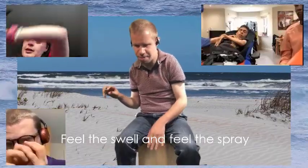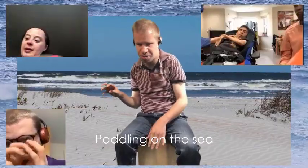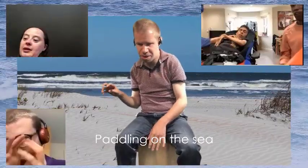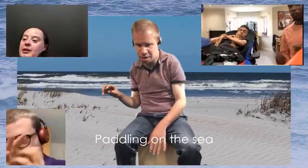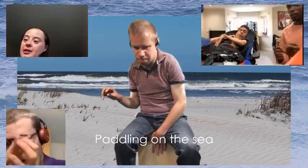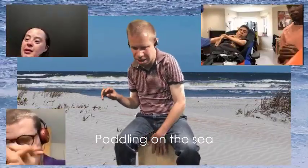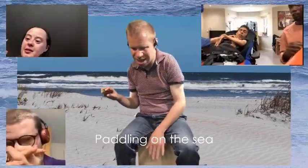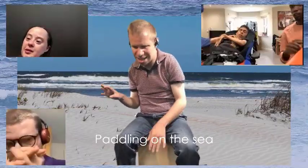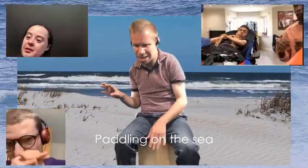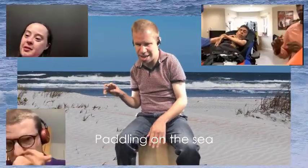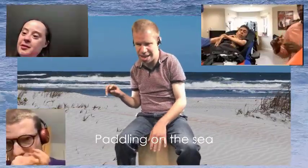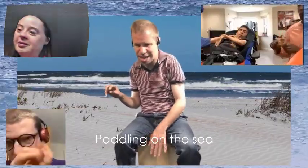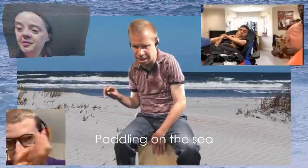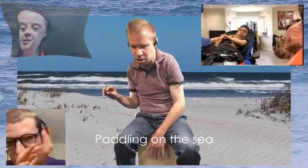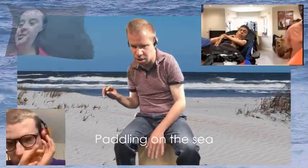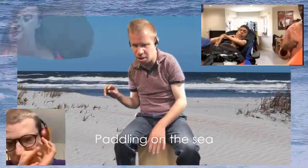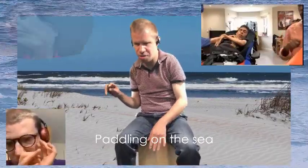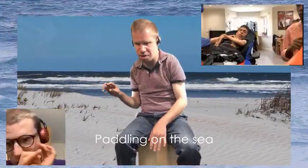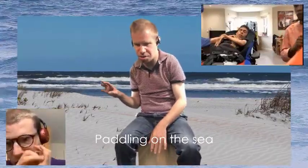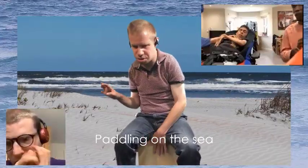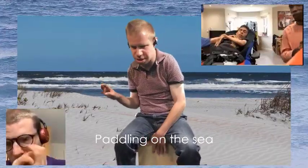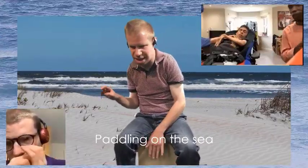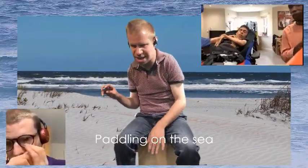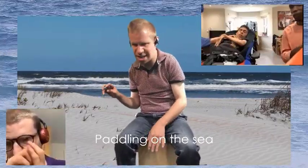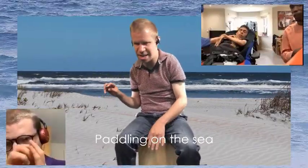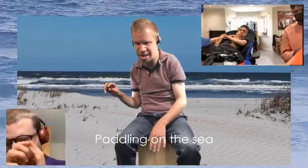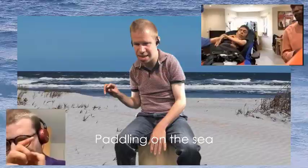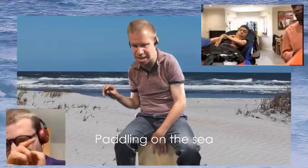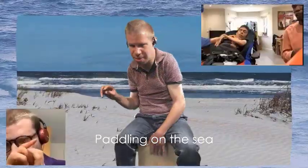spray, paddling on the